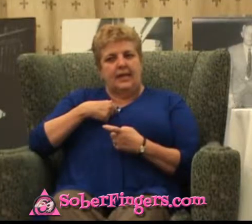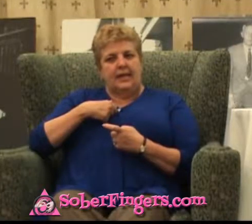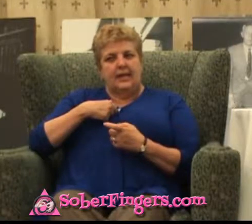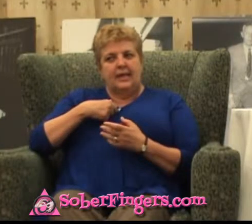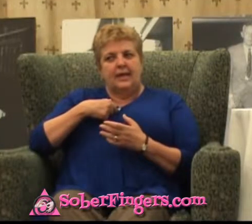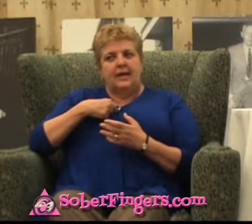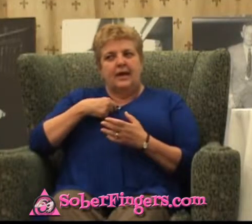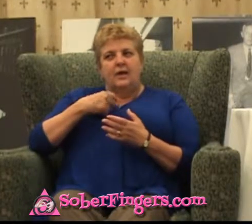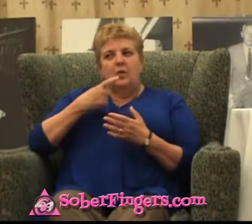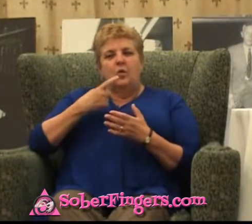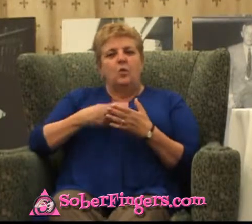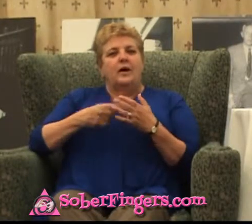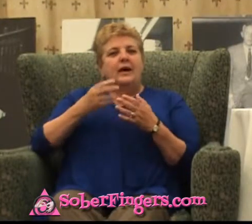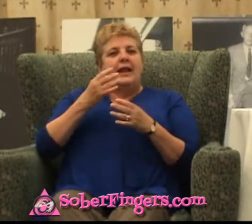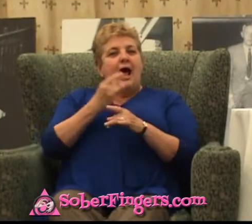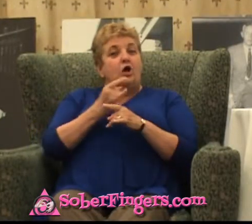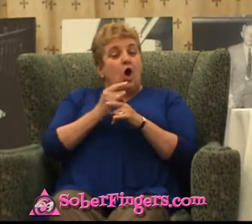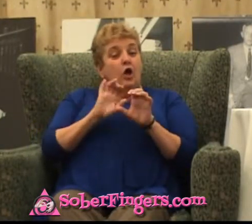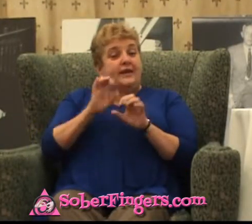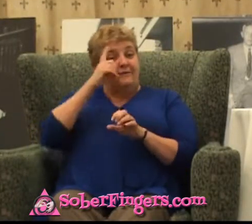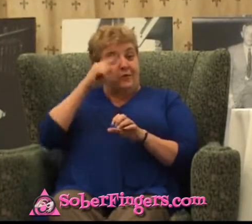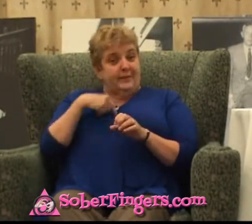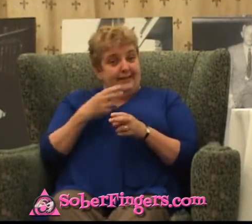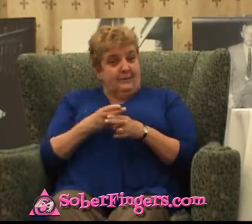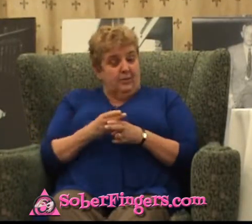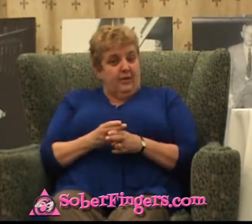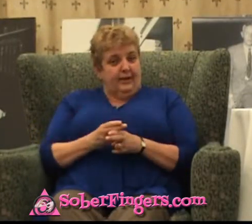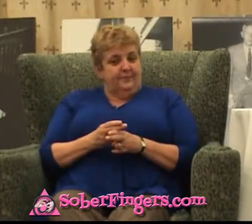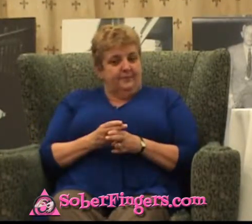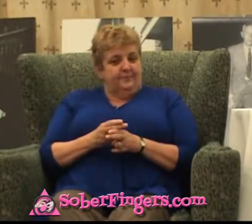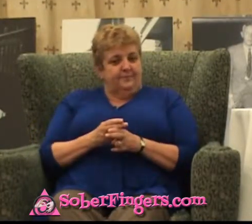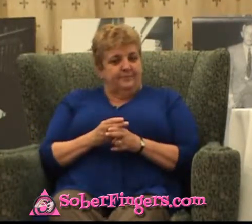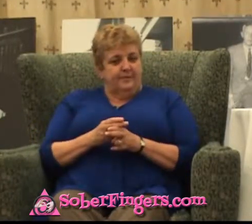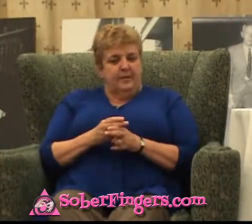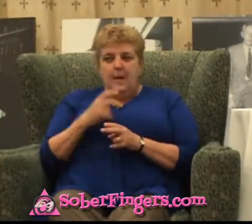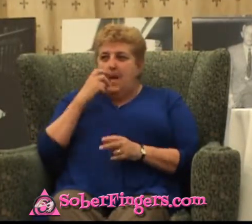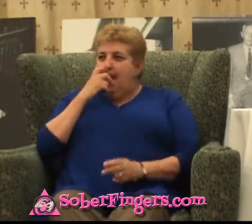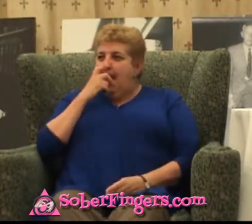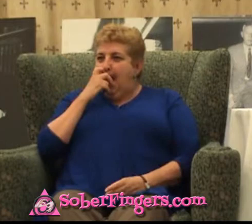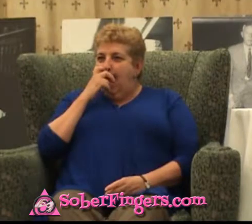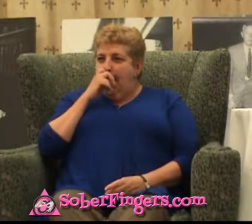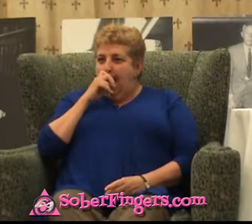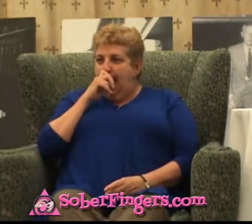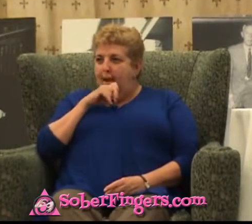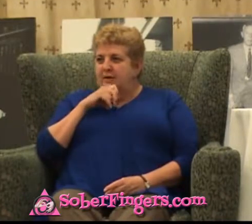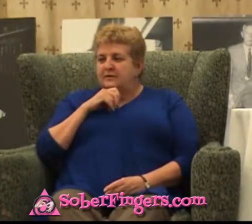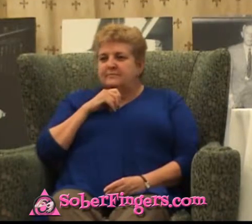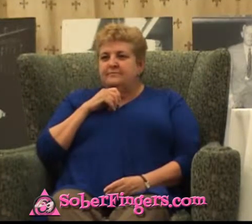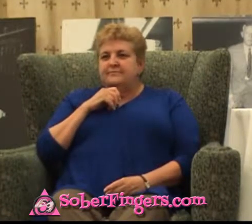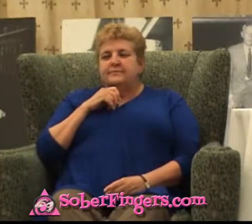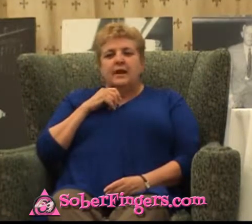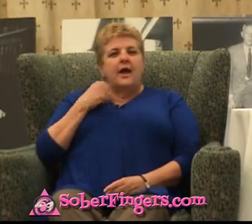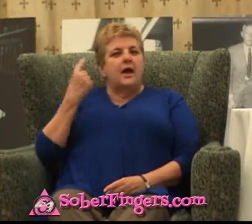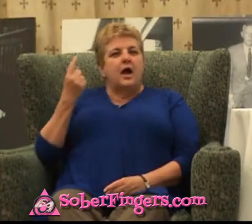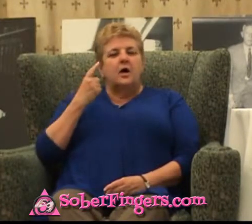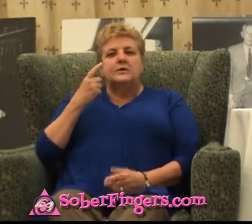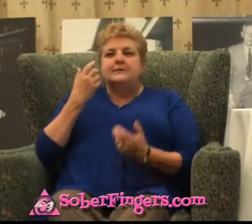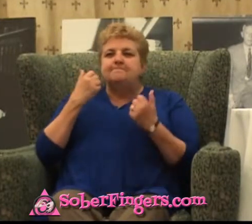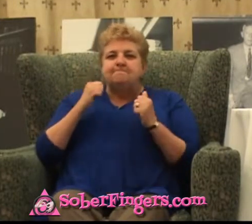temporary basis. Every door marked no by society's standards, I ran to it, I threw the door open and I tried it.